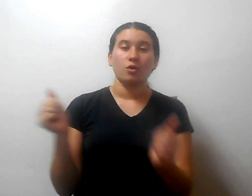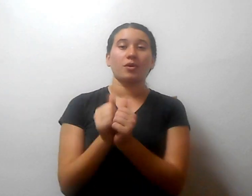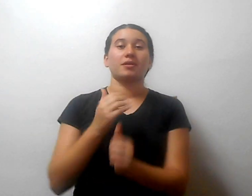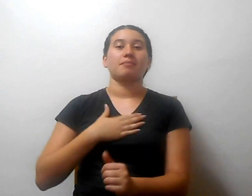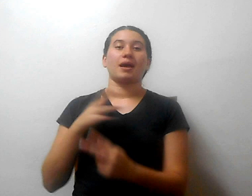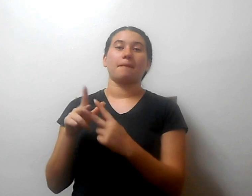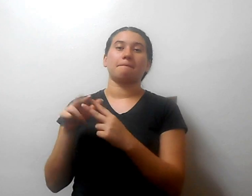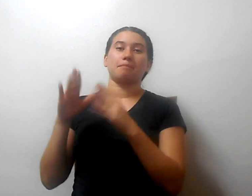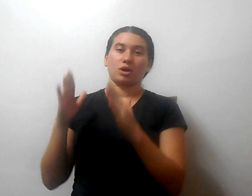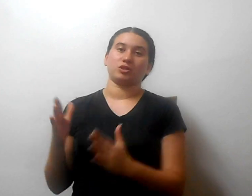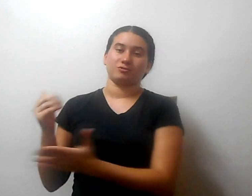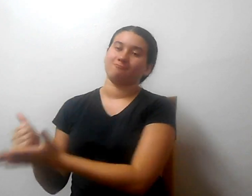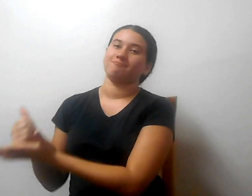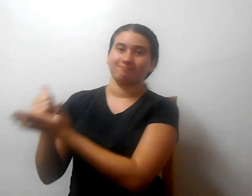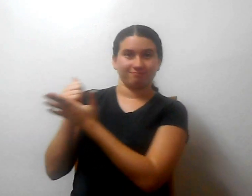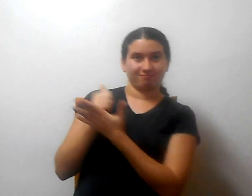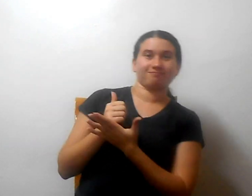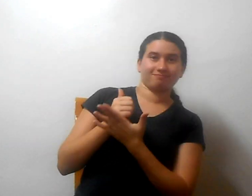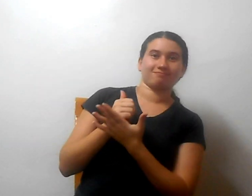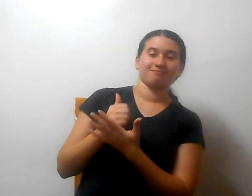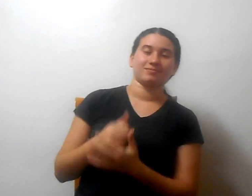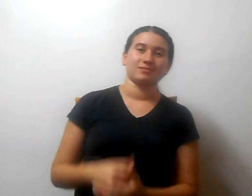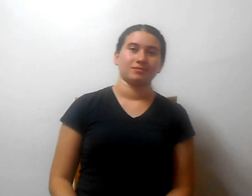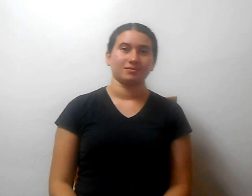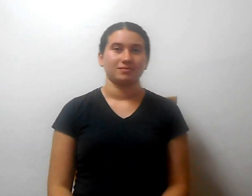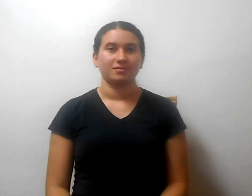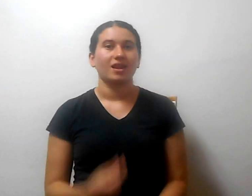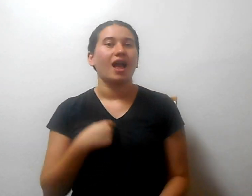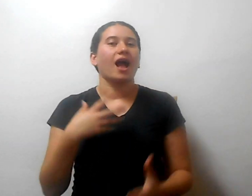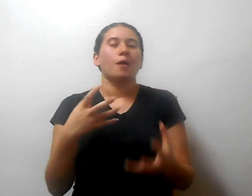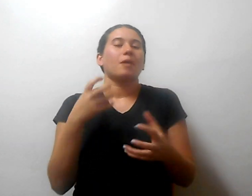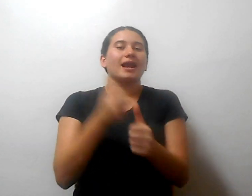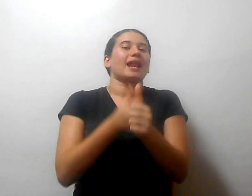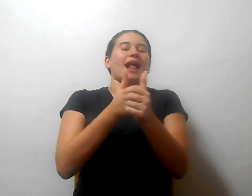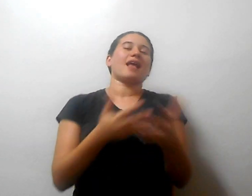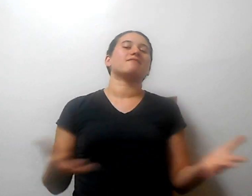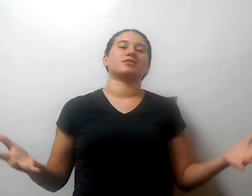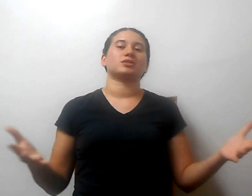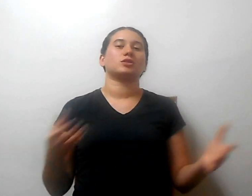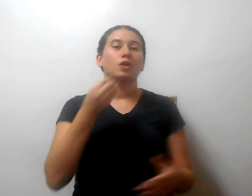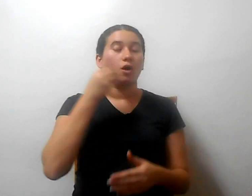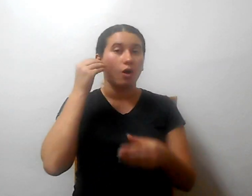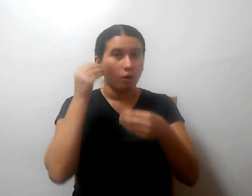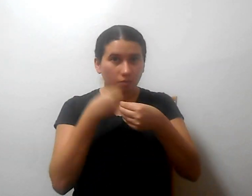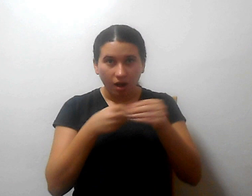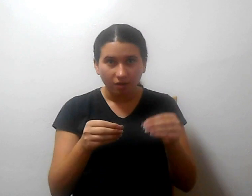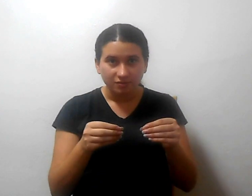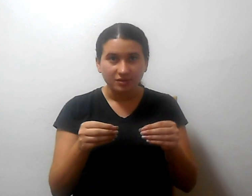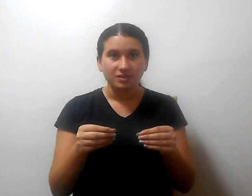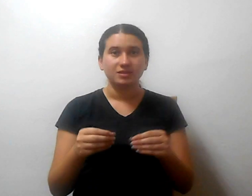partners Mutopo and Javoto.com. I wanted it all. Home office, sit-down dinner for